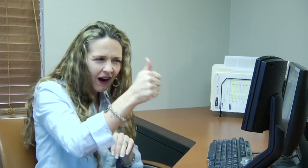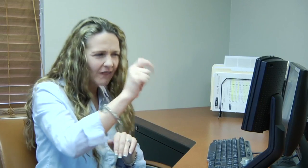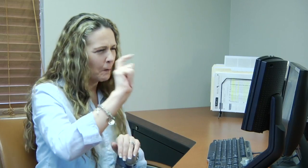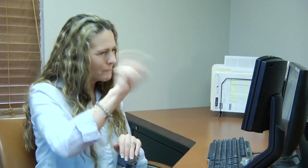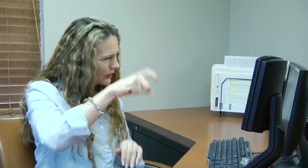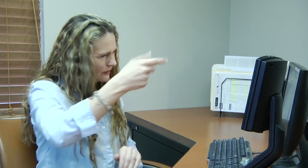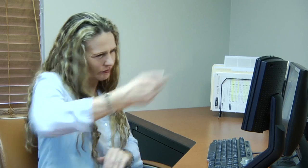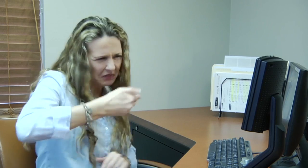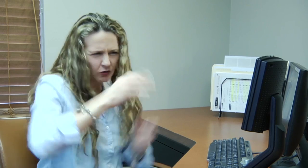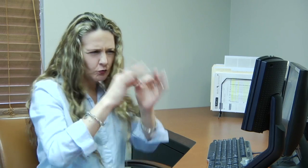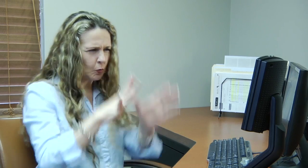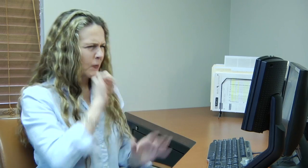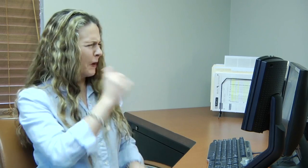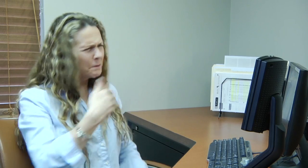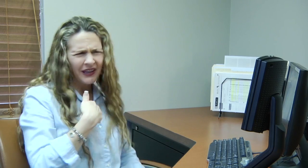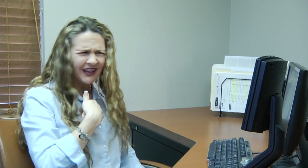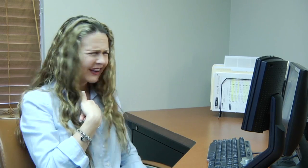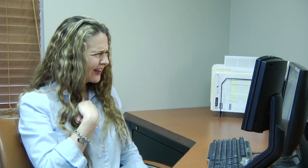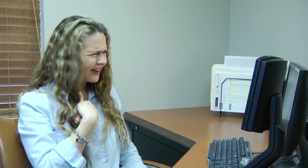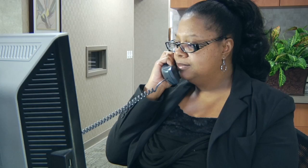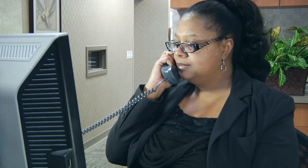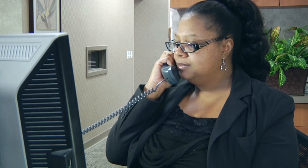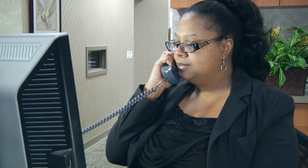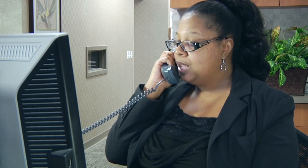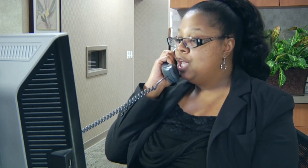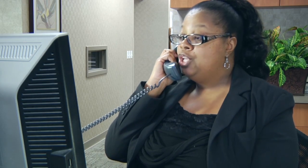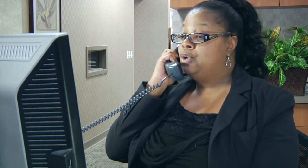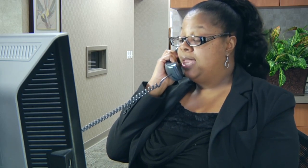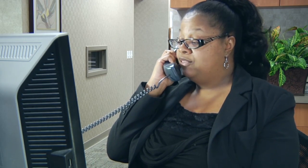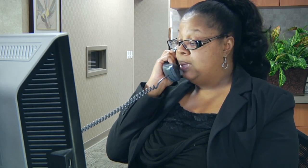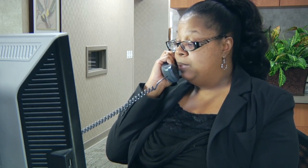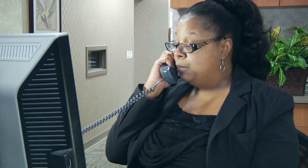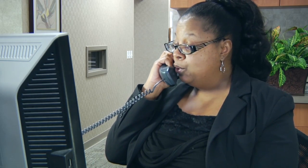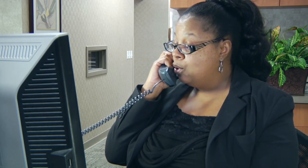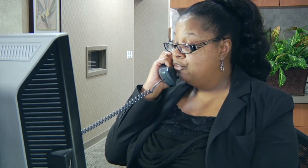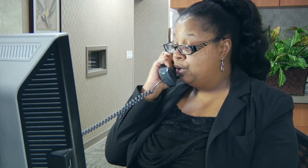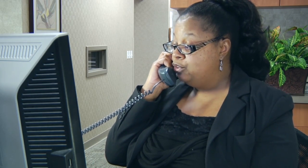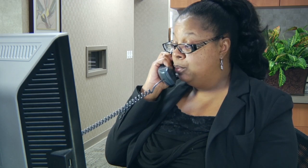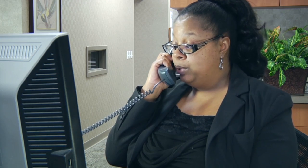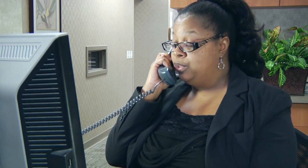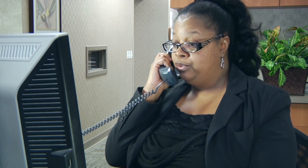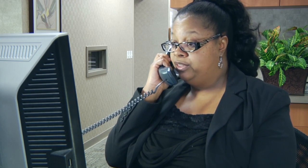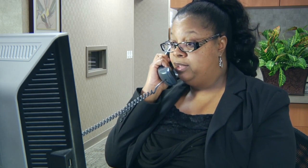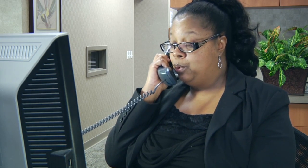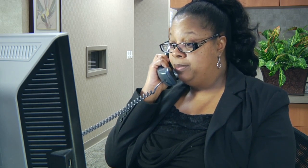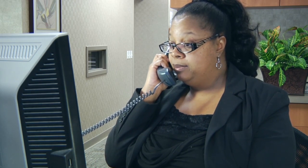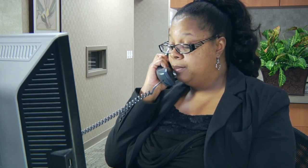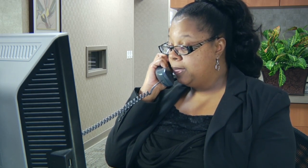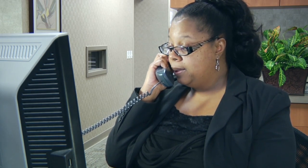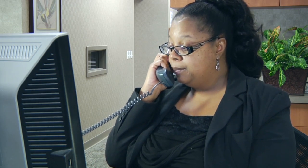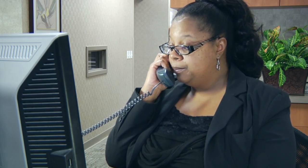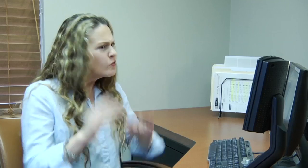The doctor's office needs to hire an interpreter, not me. You don't have a family member or a friend you can bring with you to the